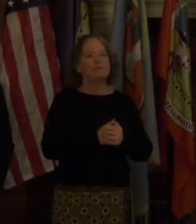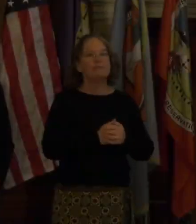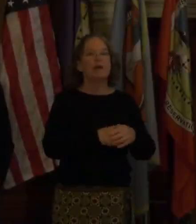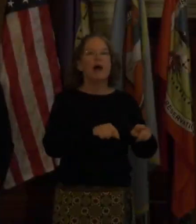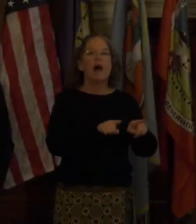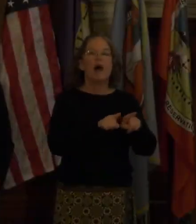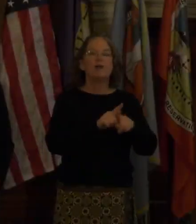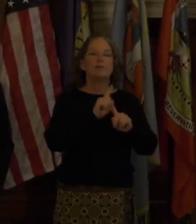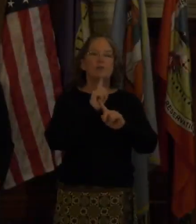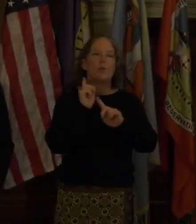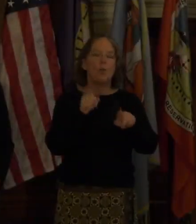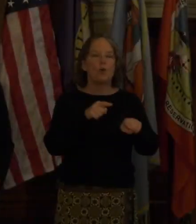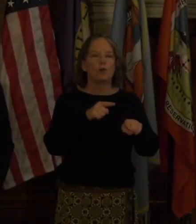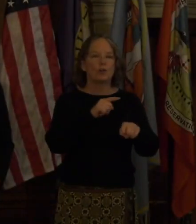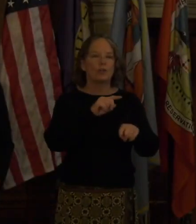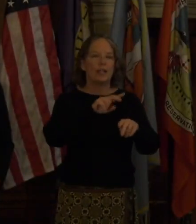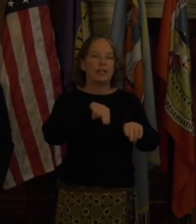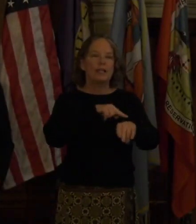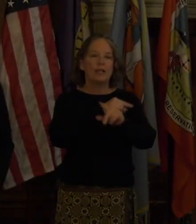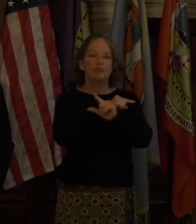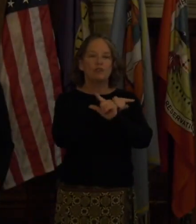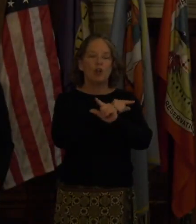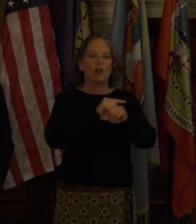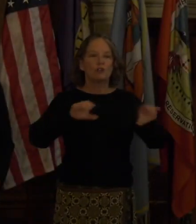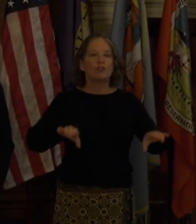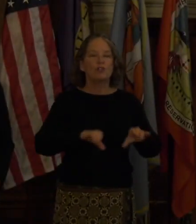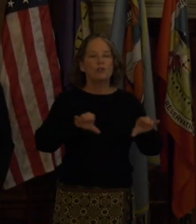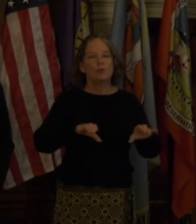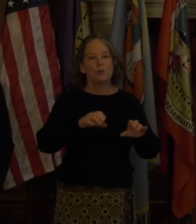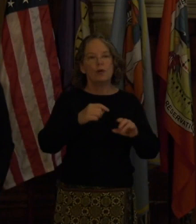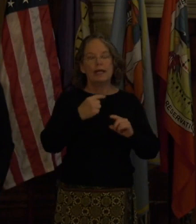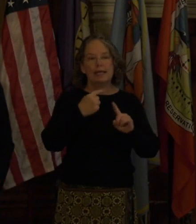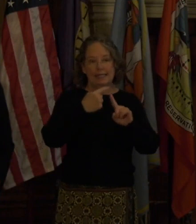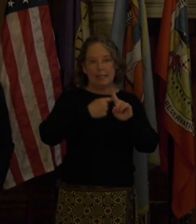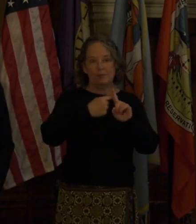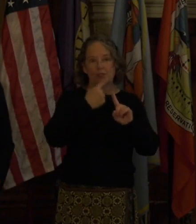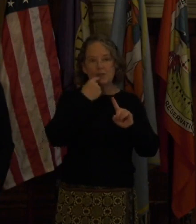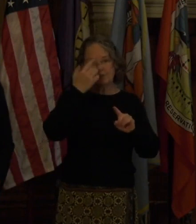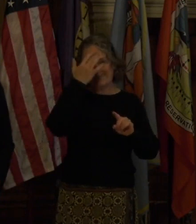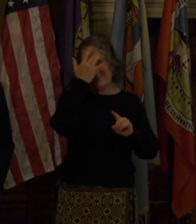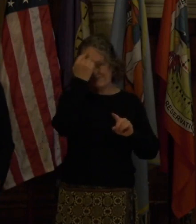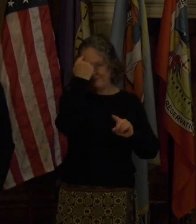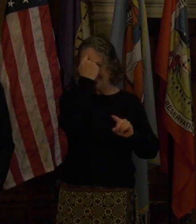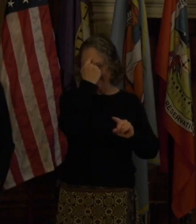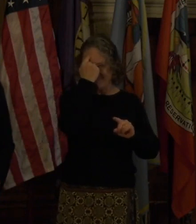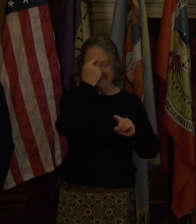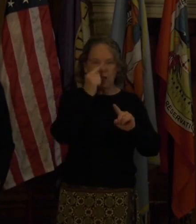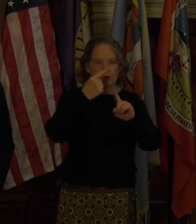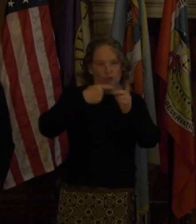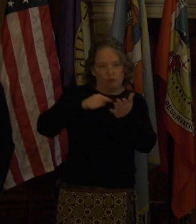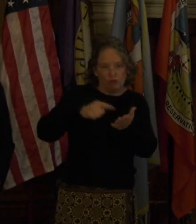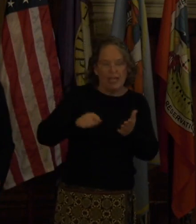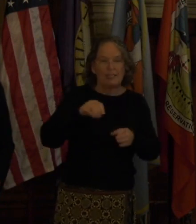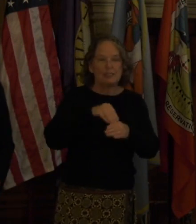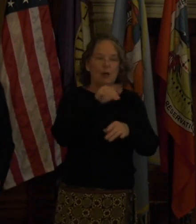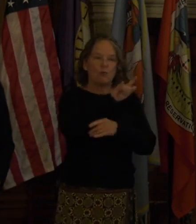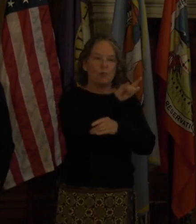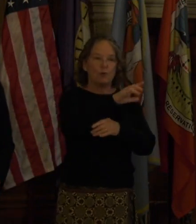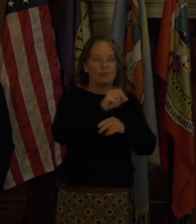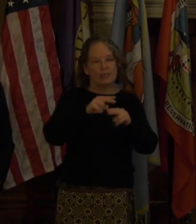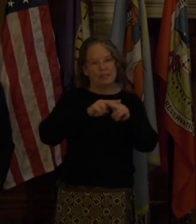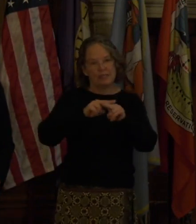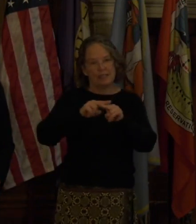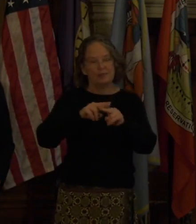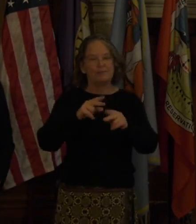National Guard to conduct temperature checks in Montana's major airports and major rail stations. They'll also